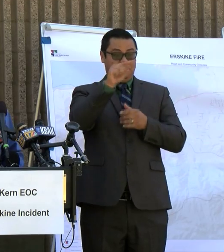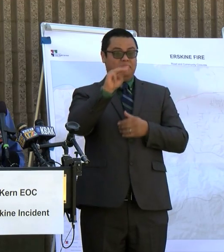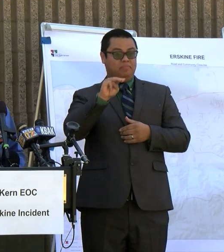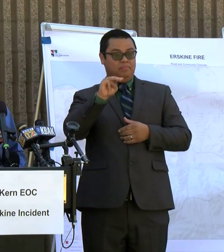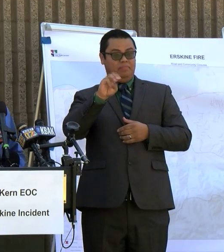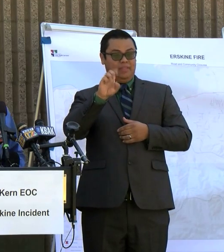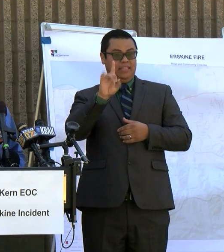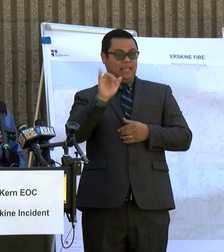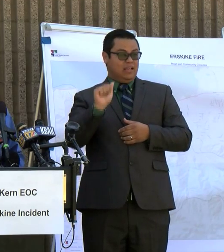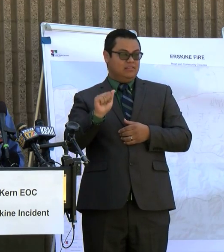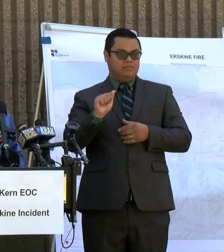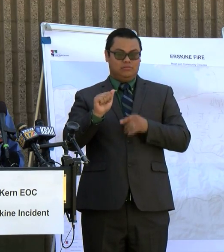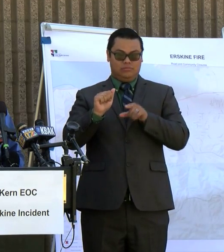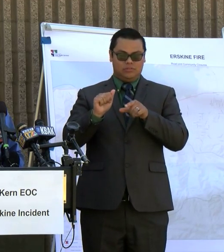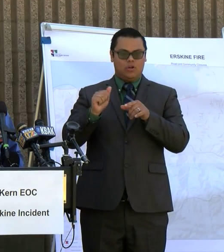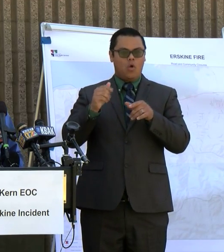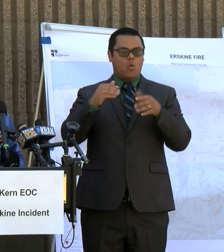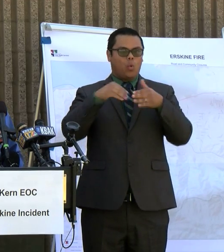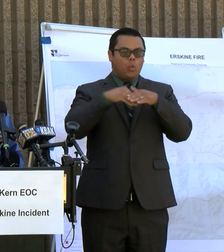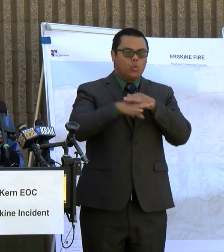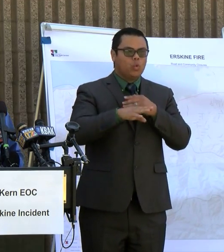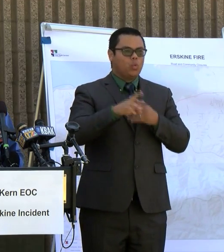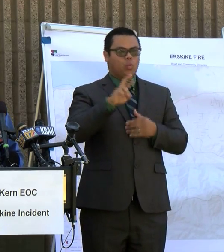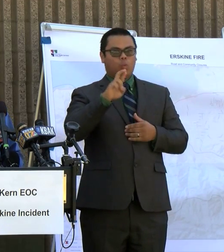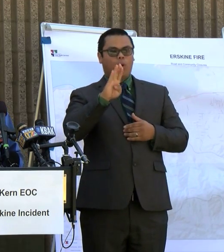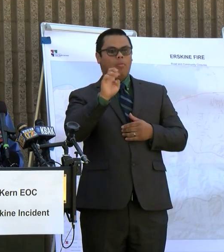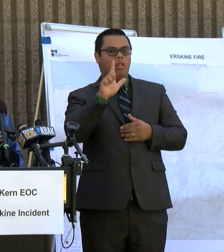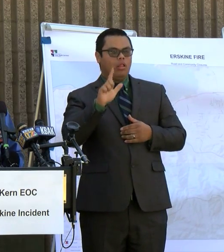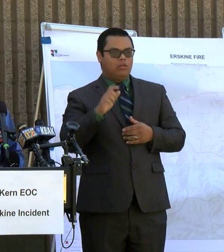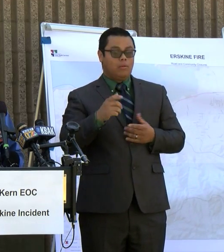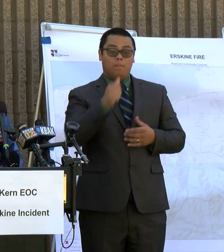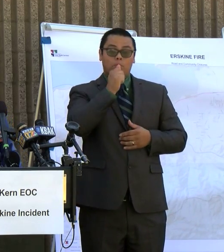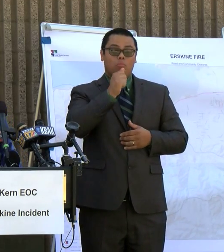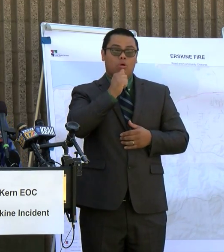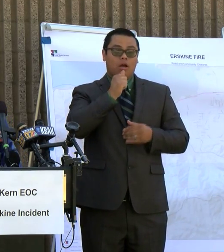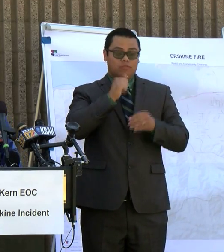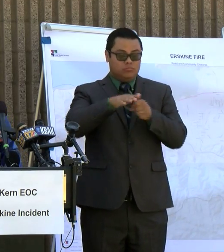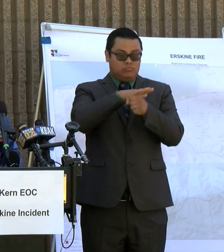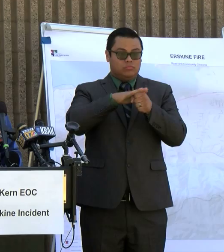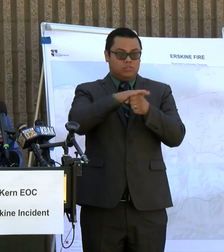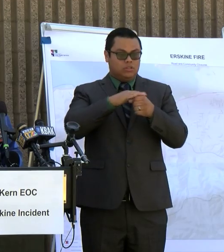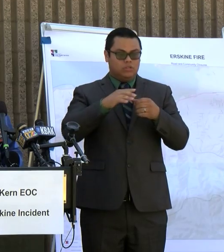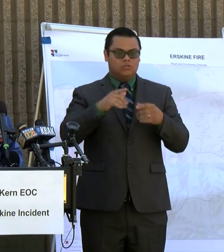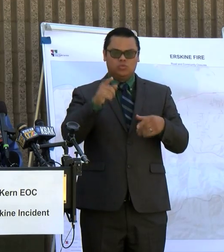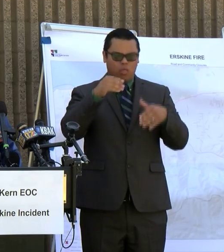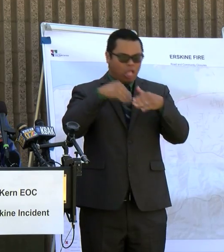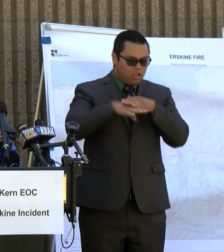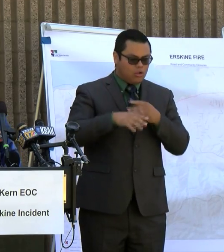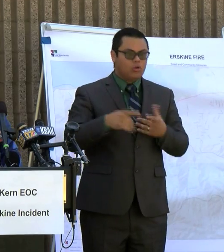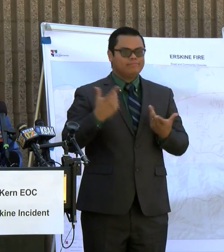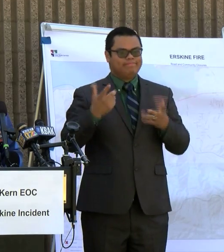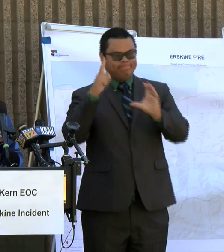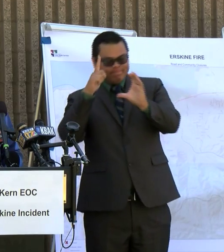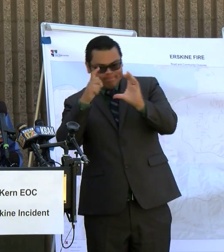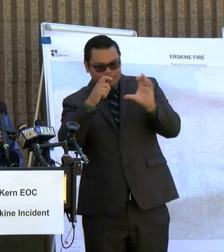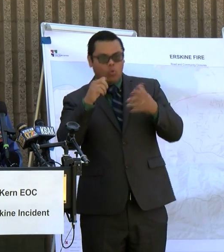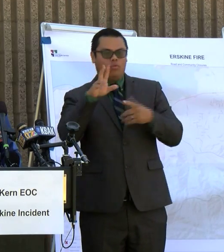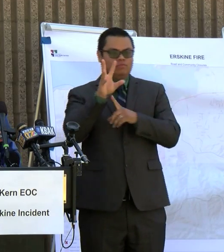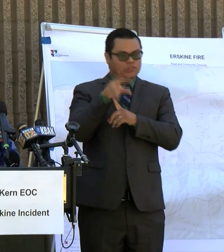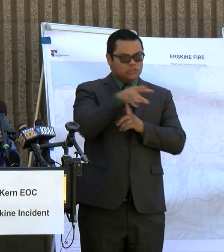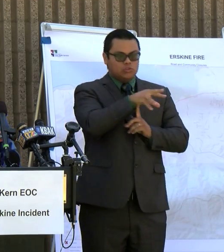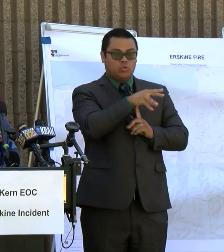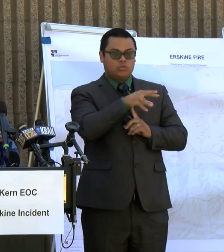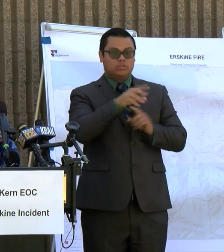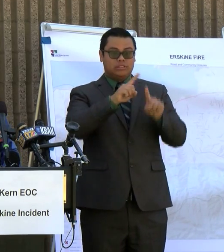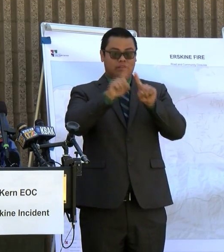property and sifting through rubble on private property. Apparently there's been either some photographs taken or some video taken of